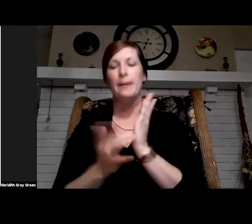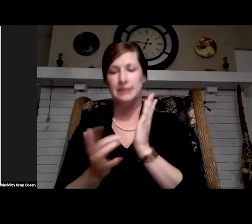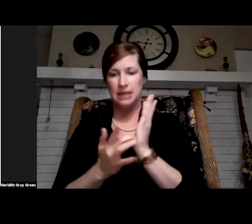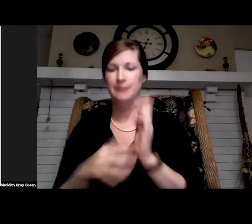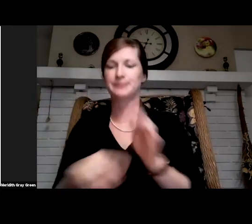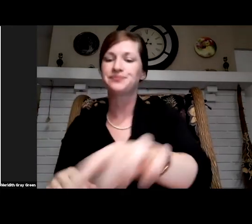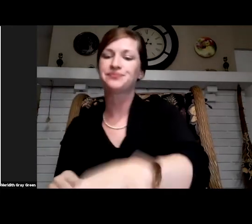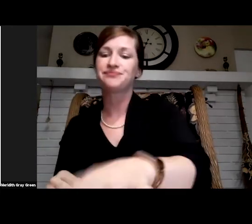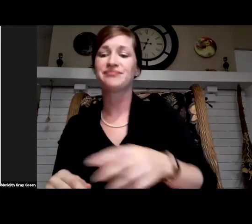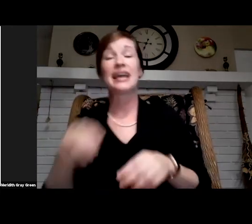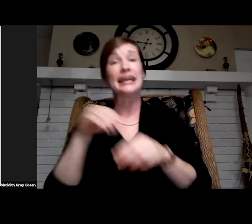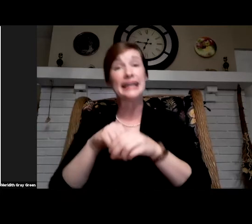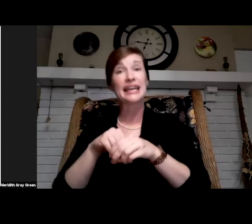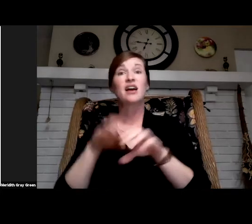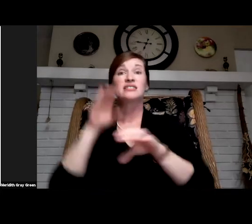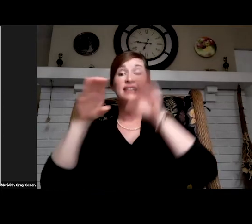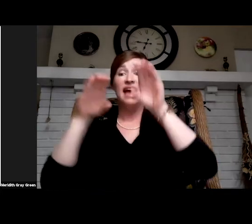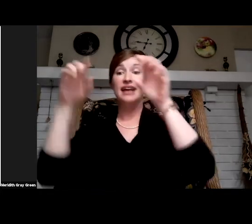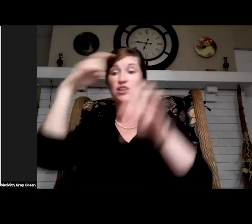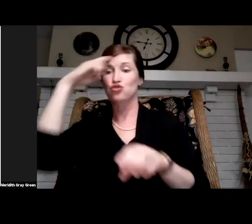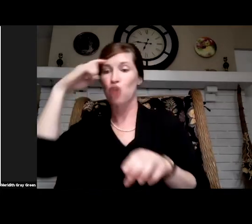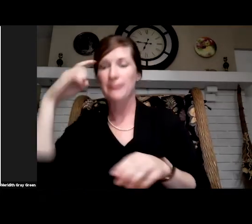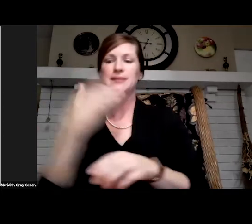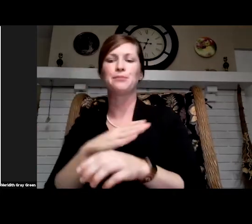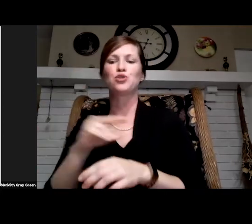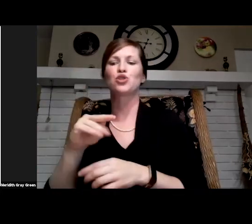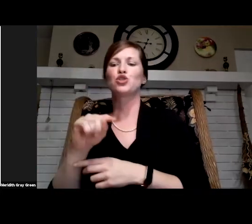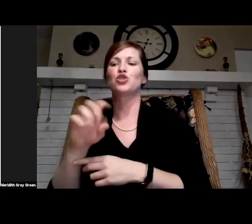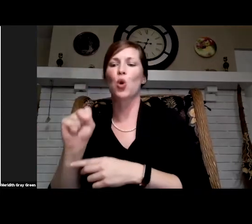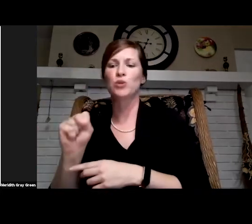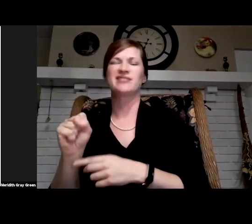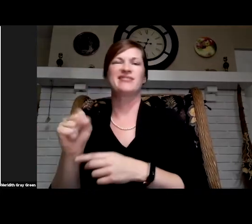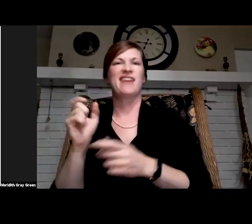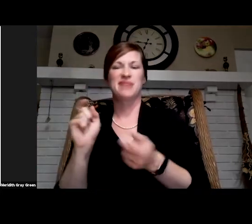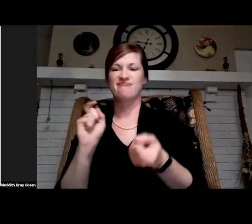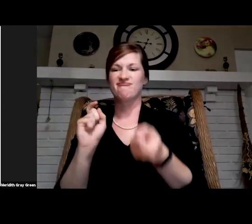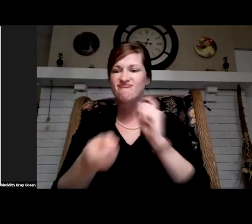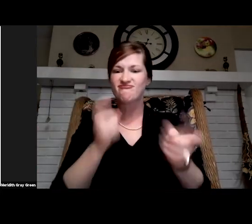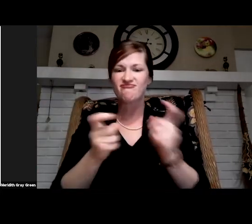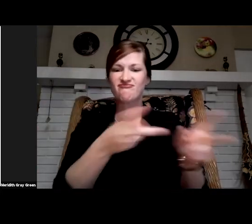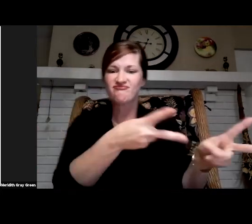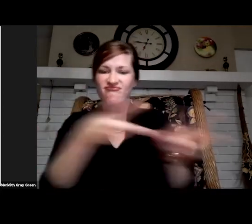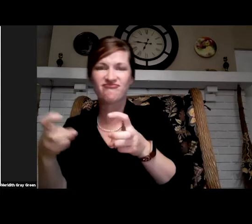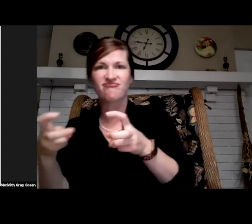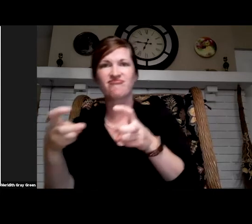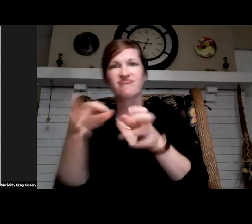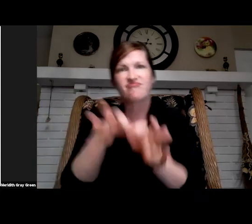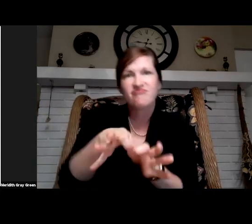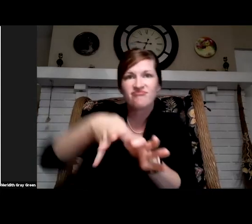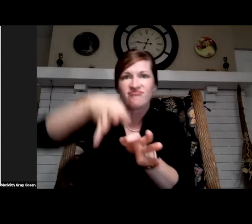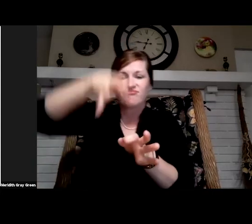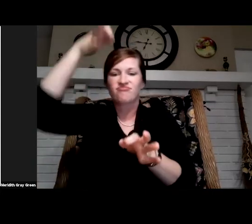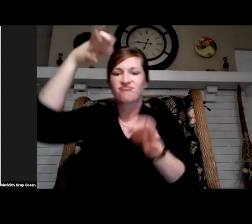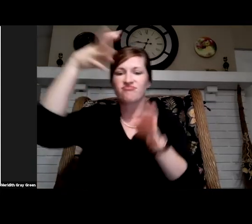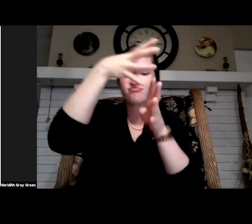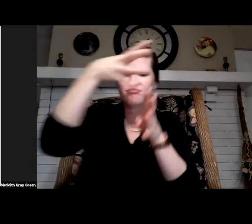From the museum website, in Stacking Traumas, the musical notes have been